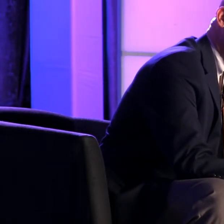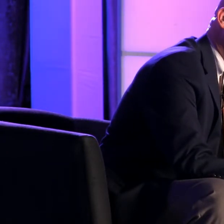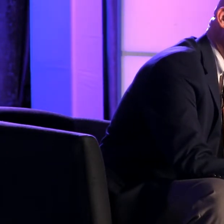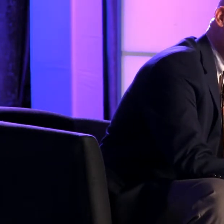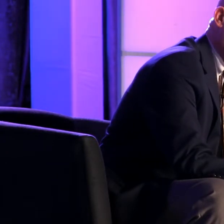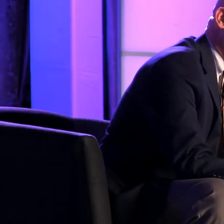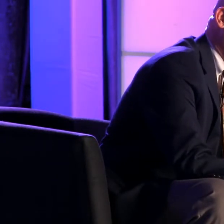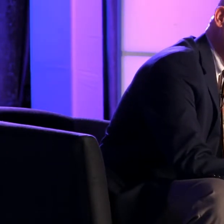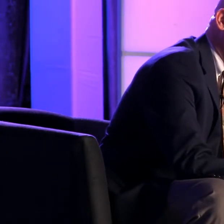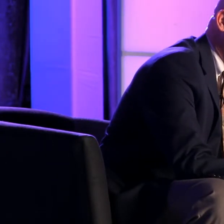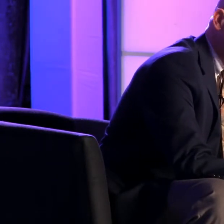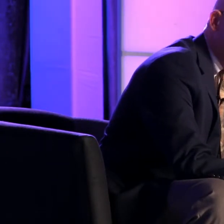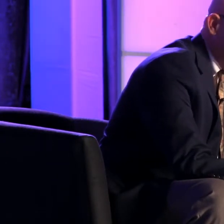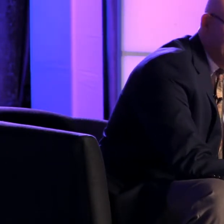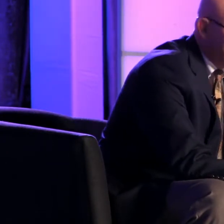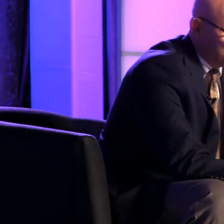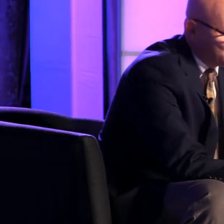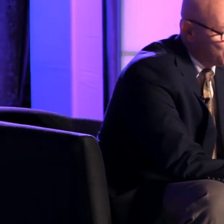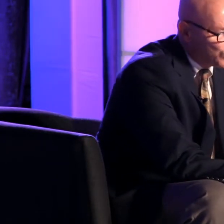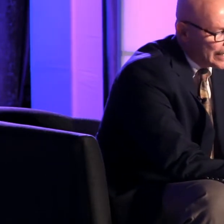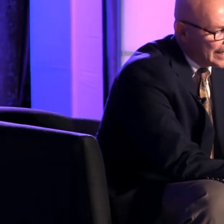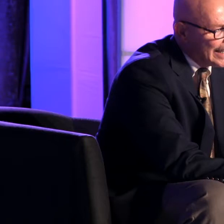Together we'll all get through it.